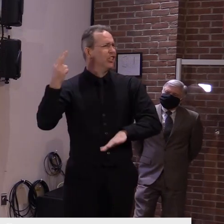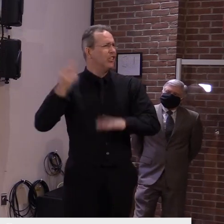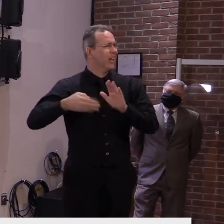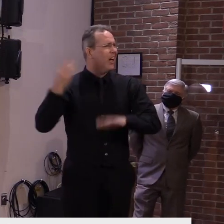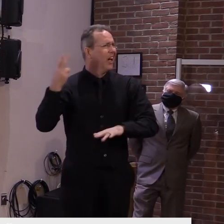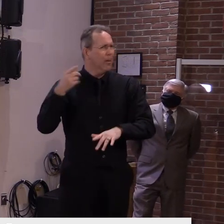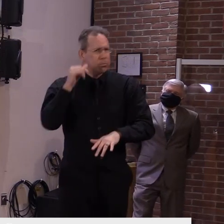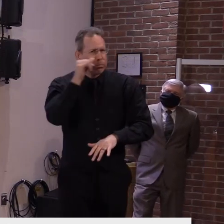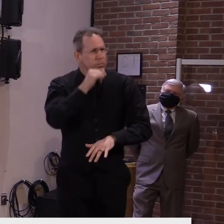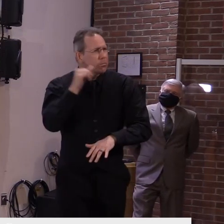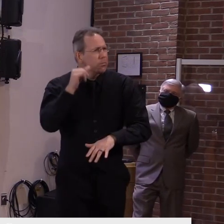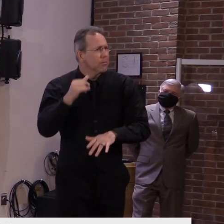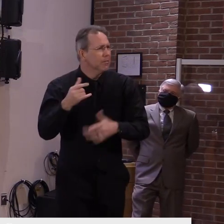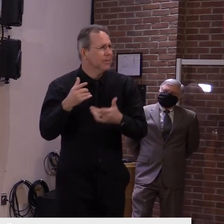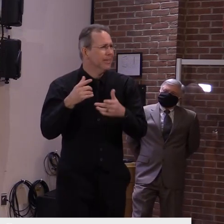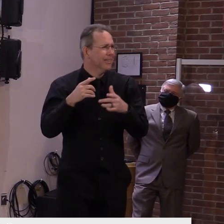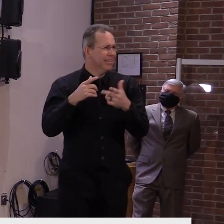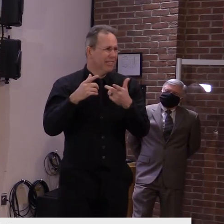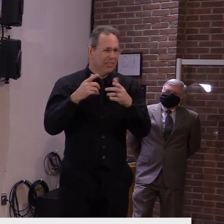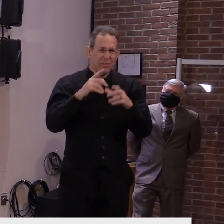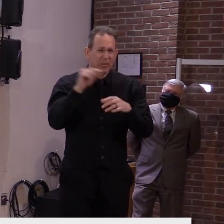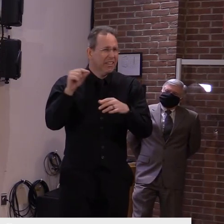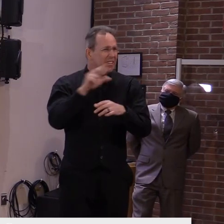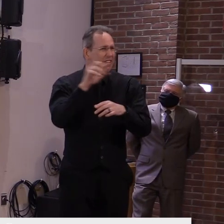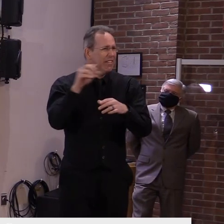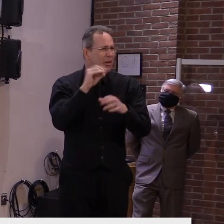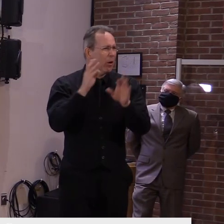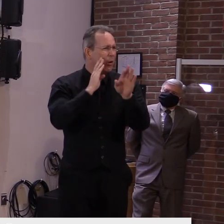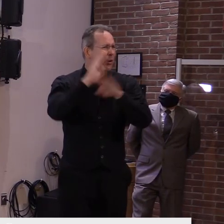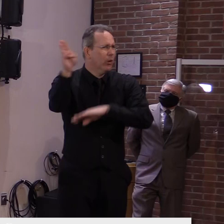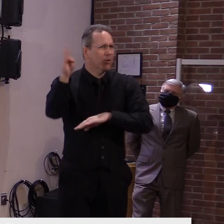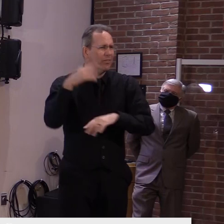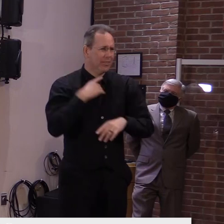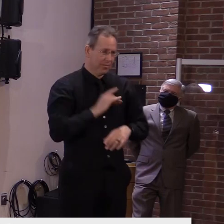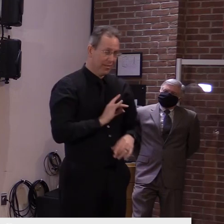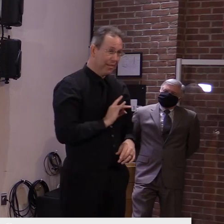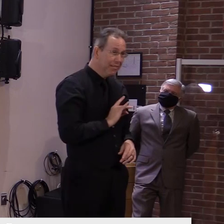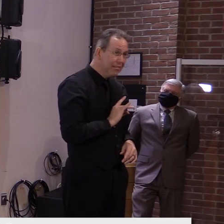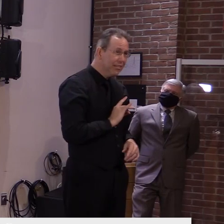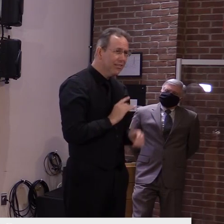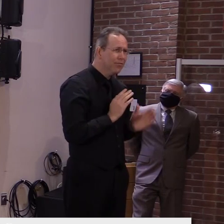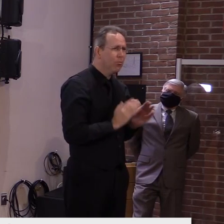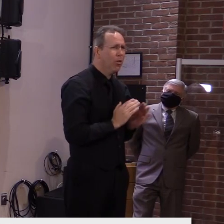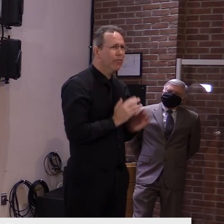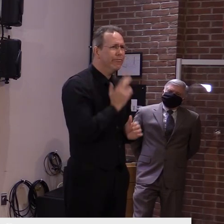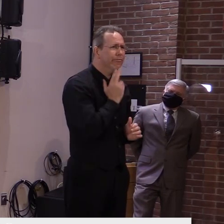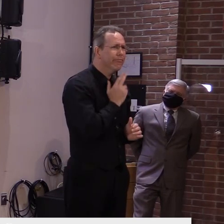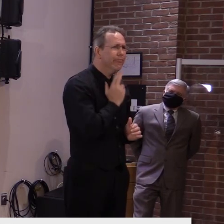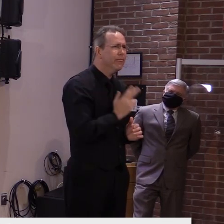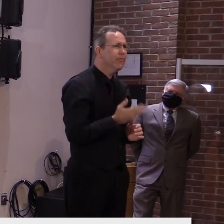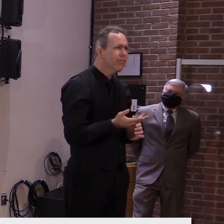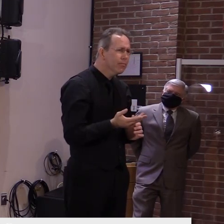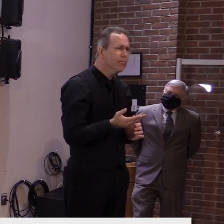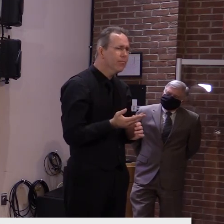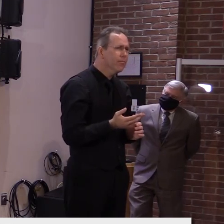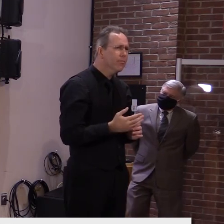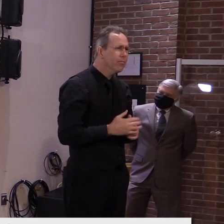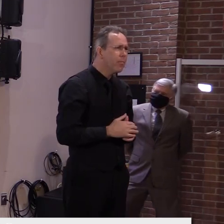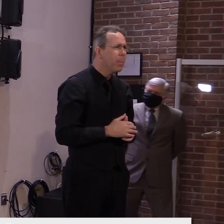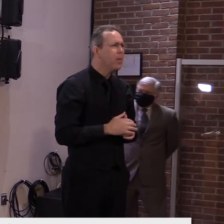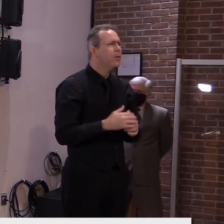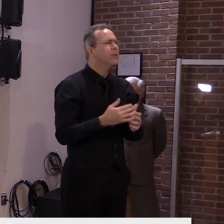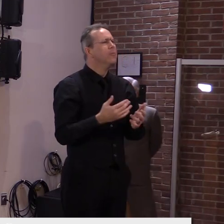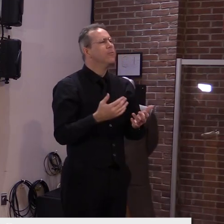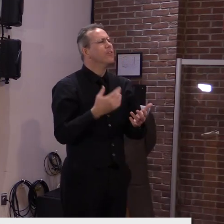we enjoy here, we have enjoyed from day one a very low positivity rate because of all the actions that Vermonters have